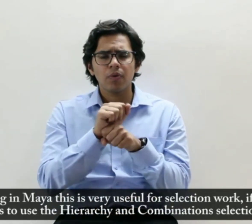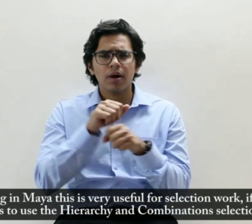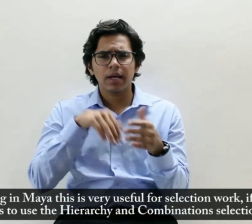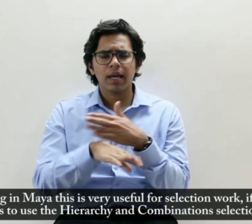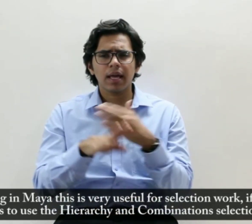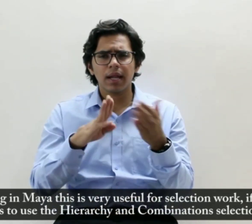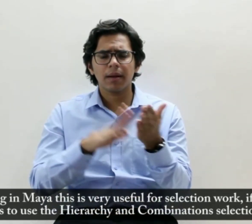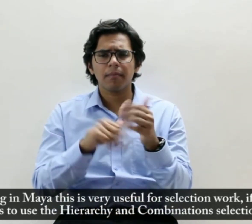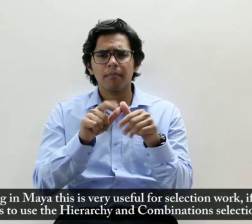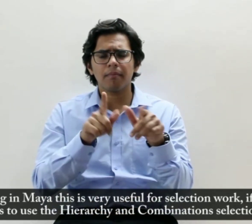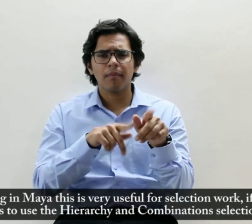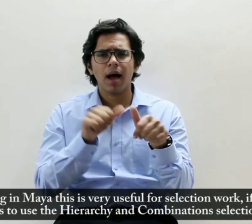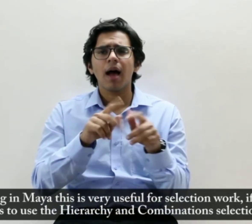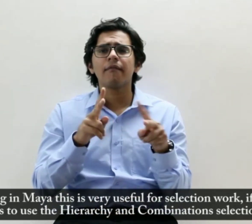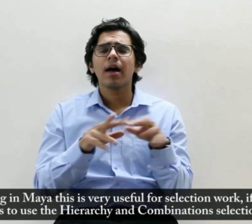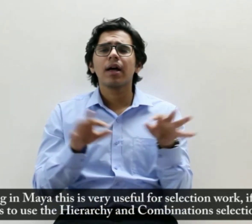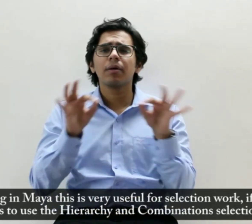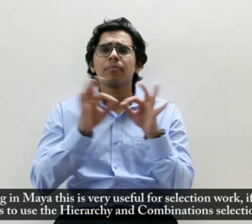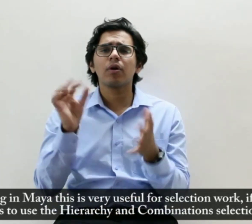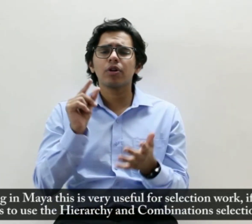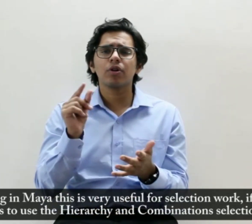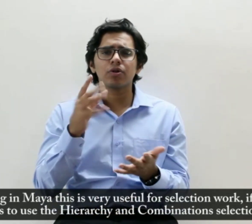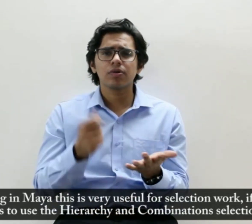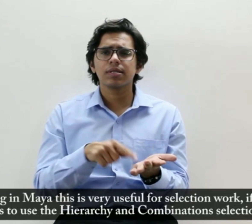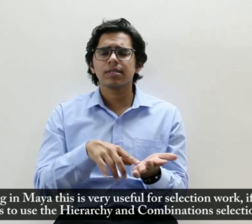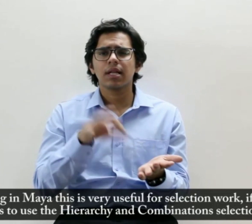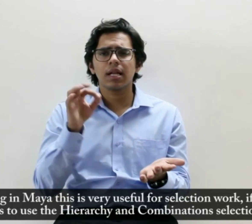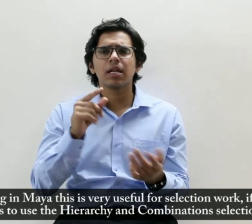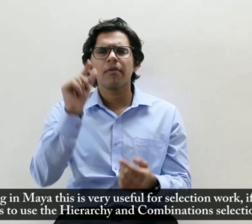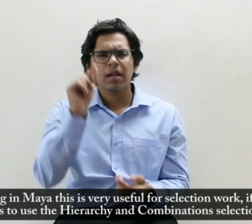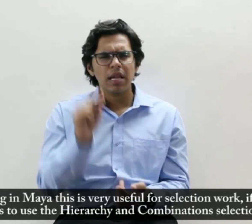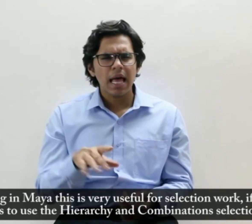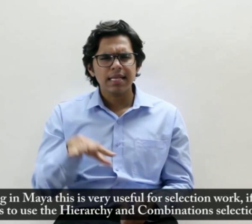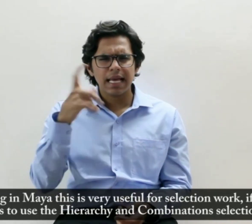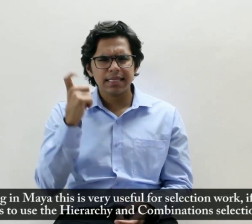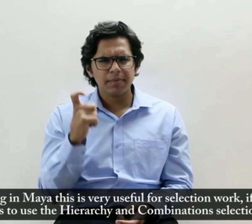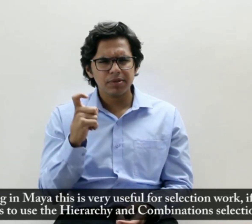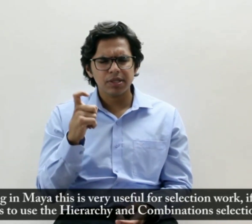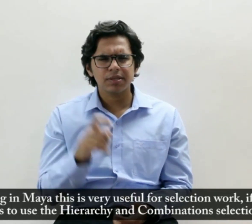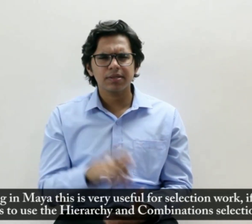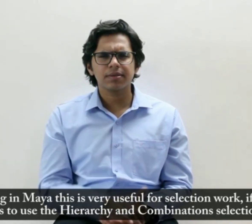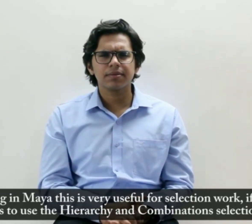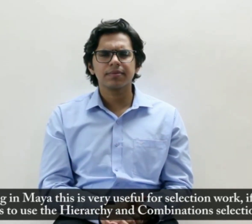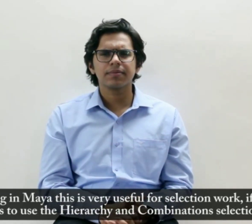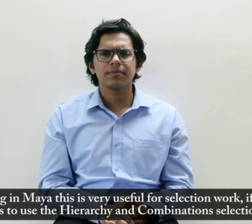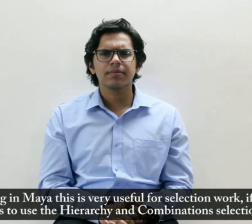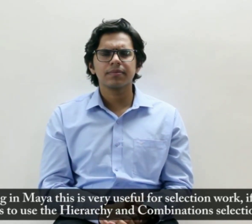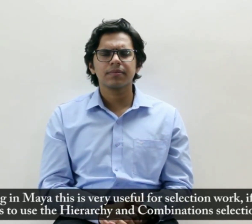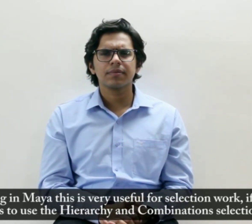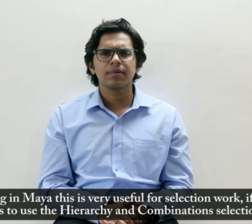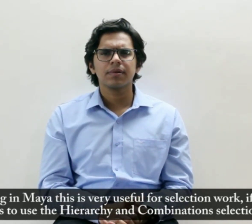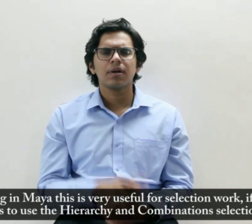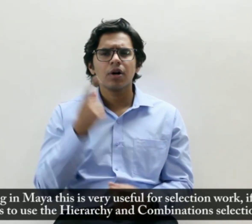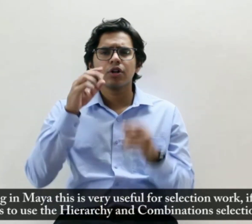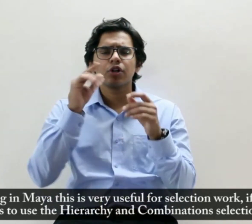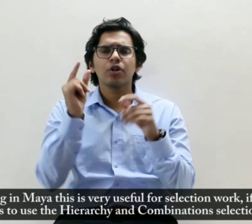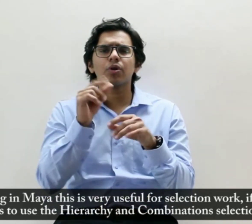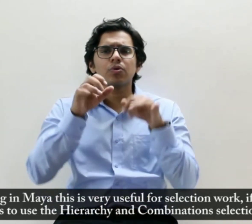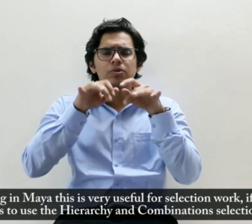While working in Maya, this is very useful for selection work. If there is less exceptions to use the